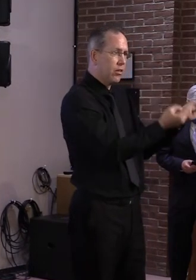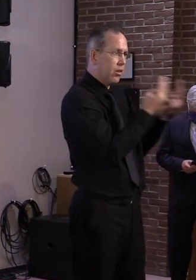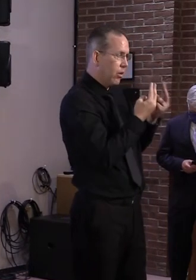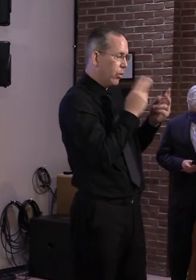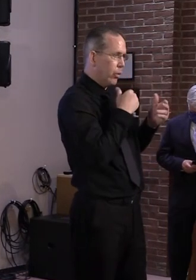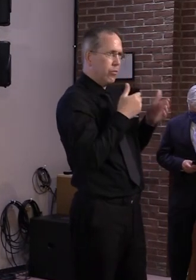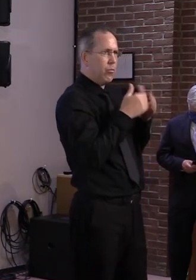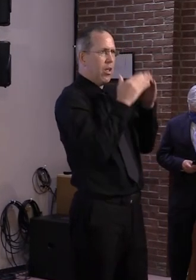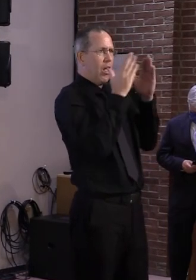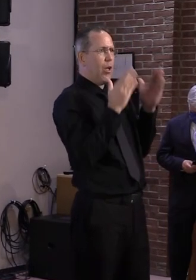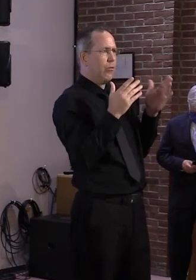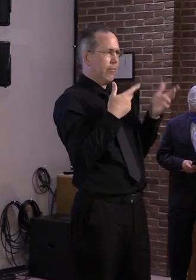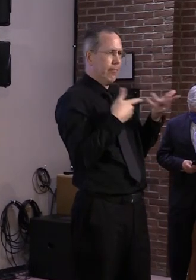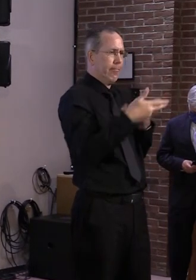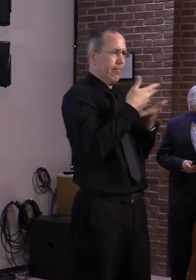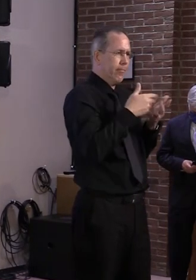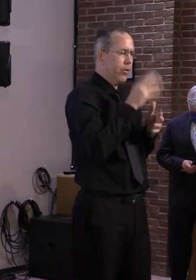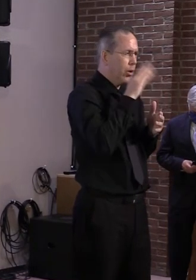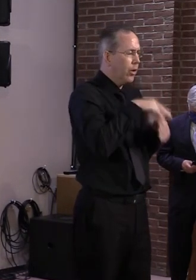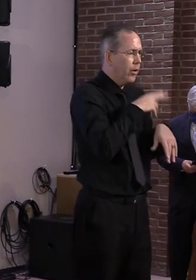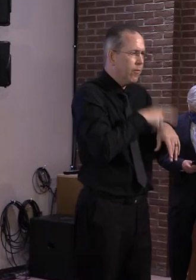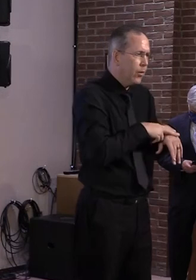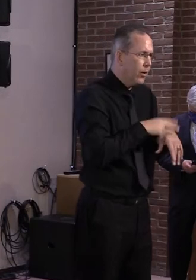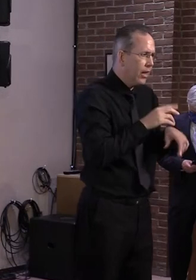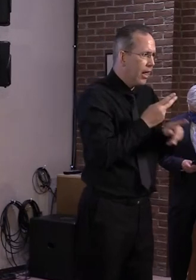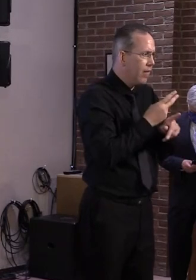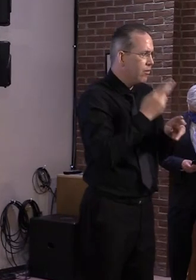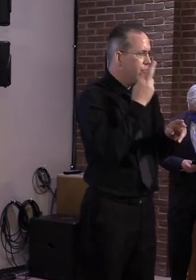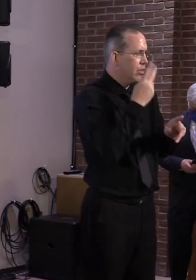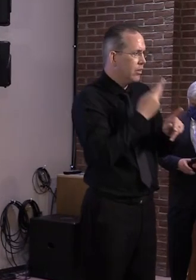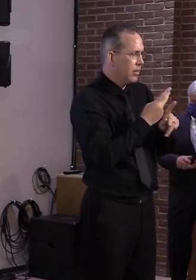great desire to keep themselves safe and to keep their guests safe. So